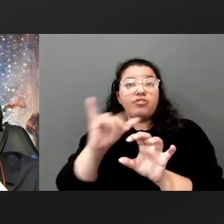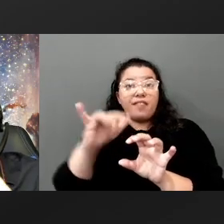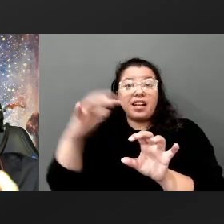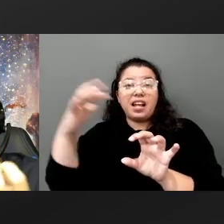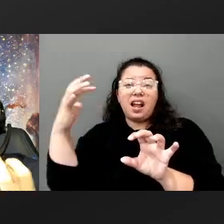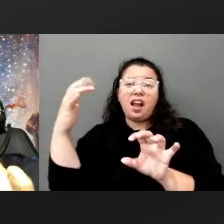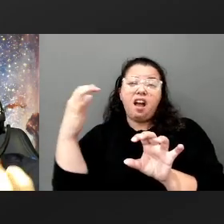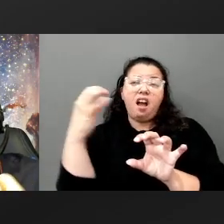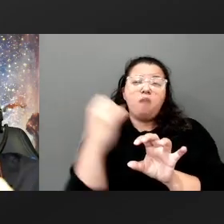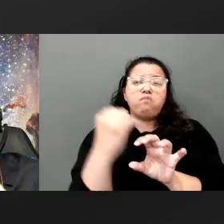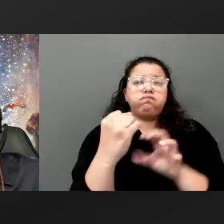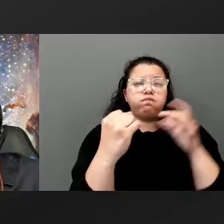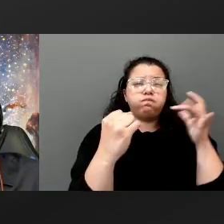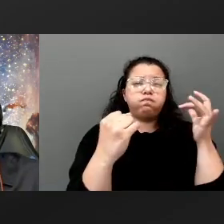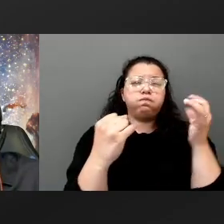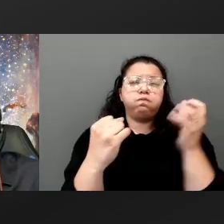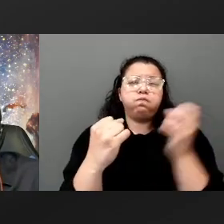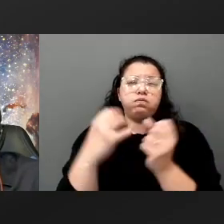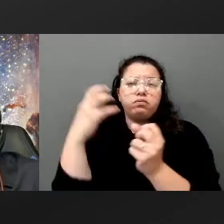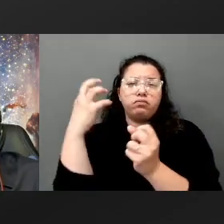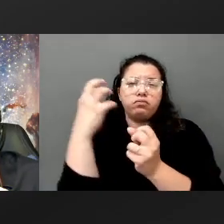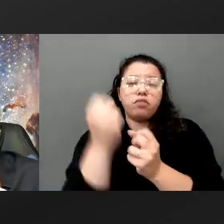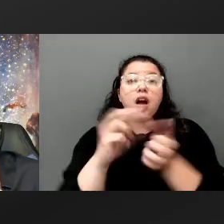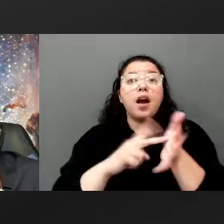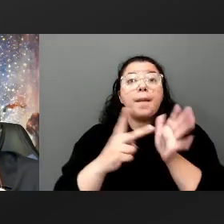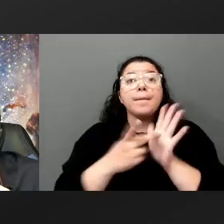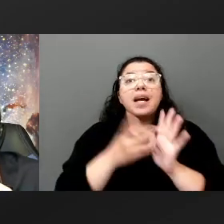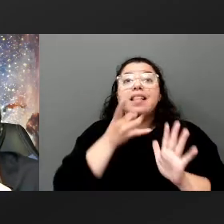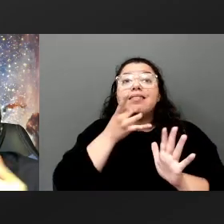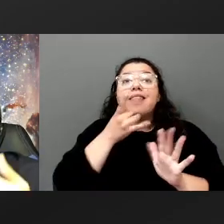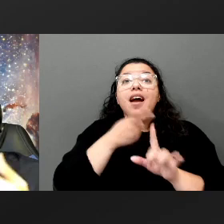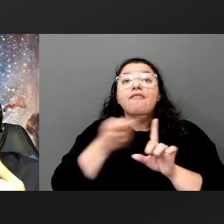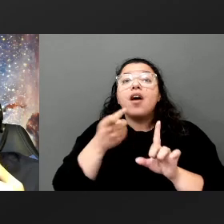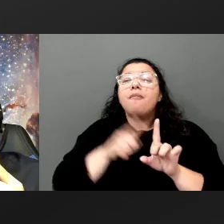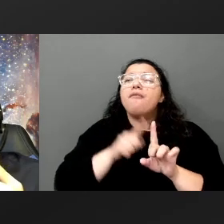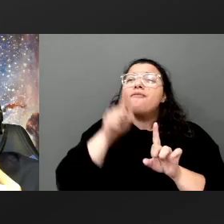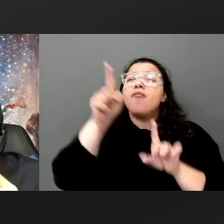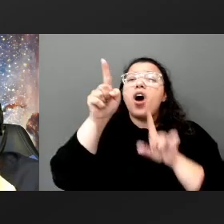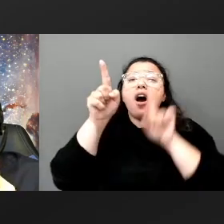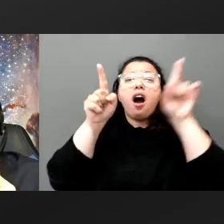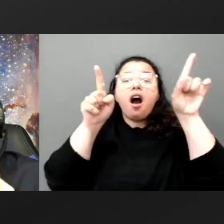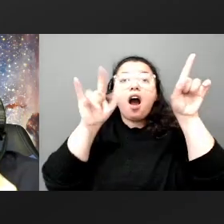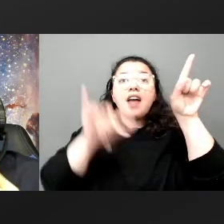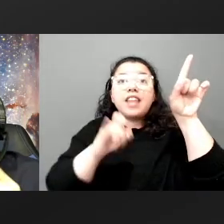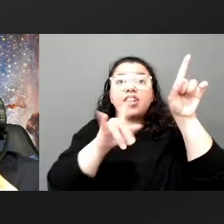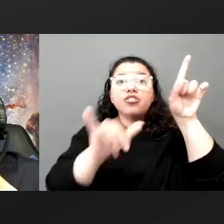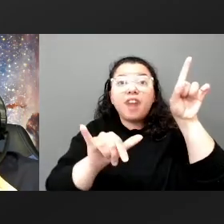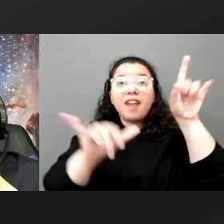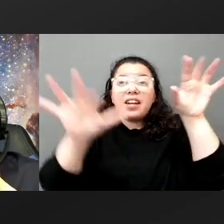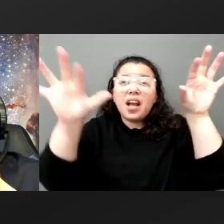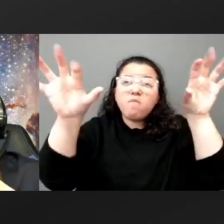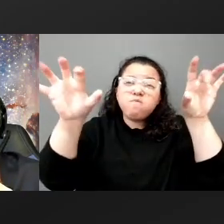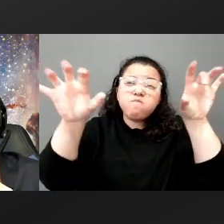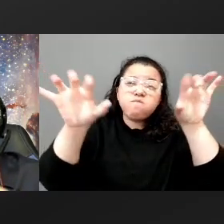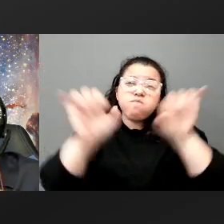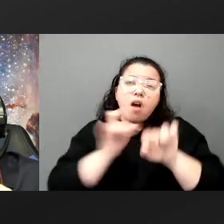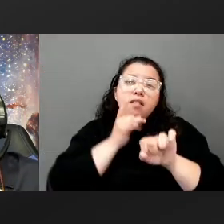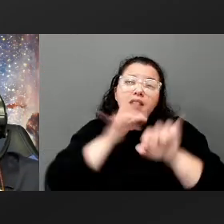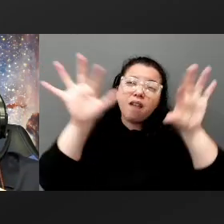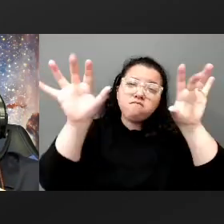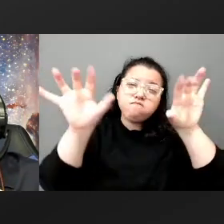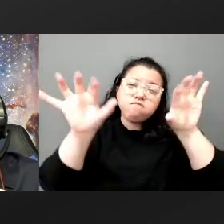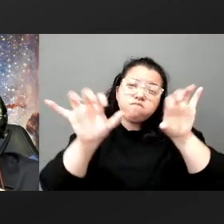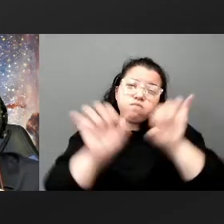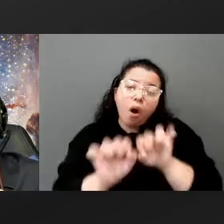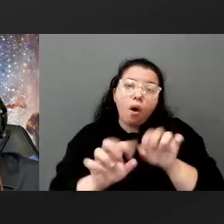it's actually bending the light from galaxies at vast distances beyond them and magnifying them so that we can see things further than we'd ordinarily ever